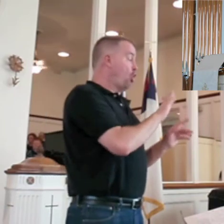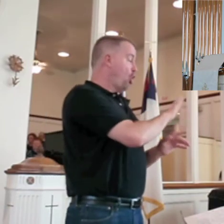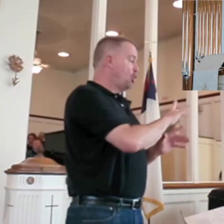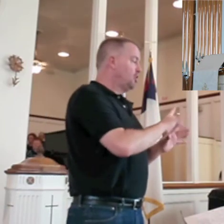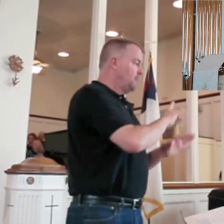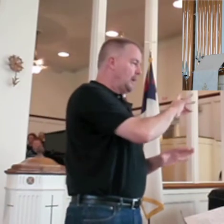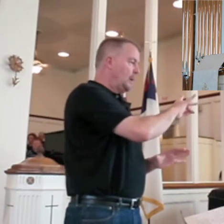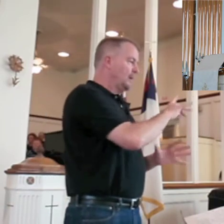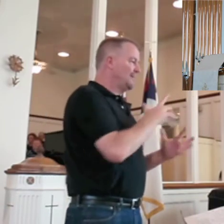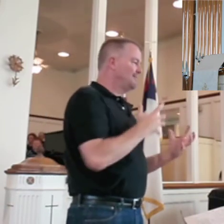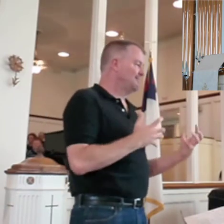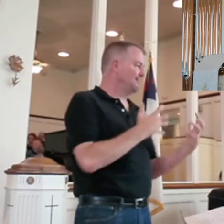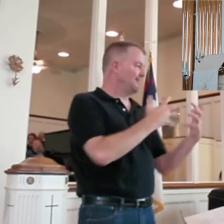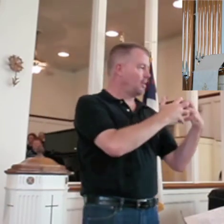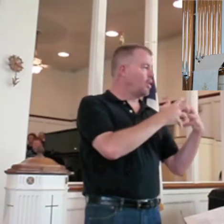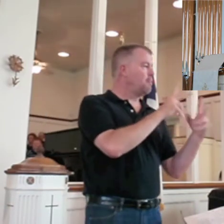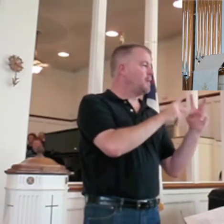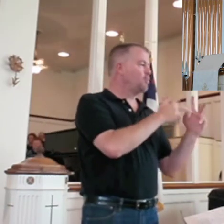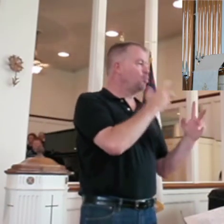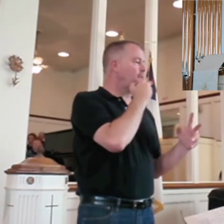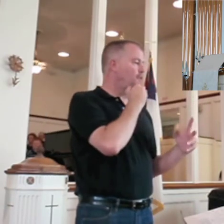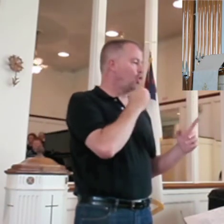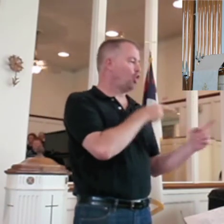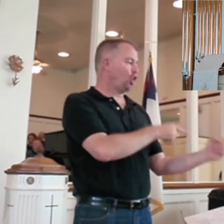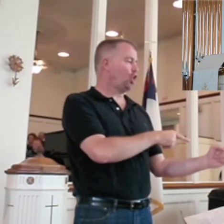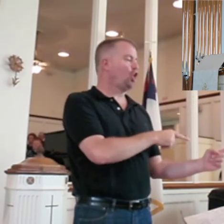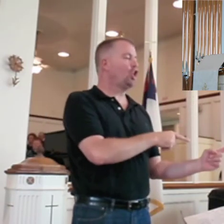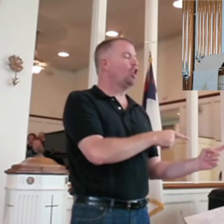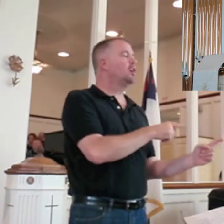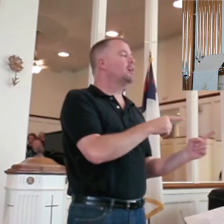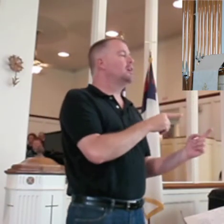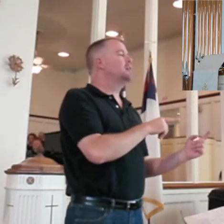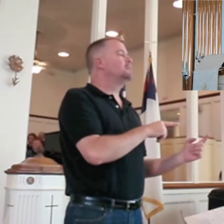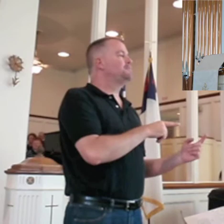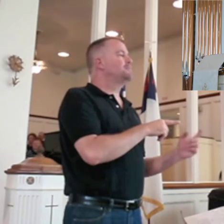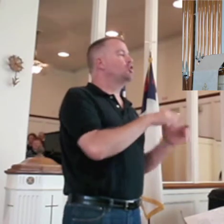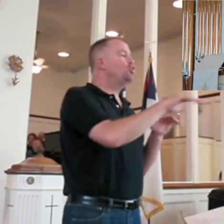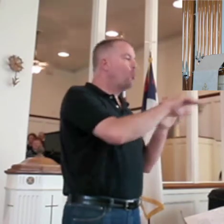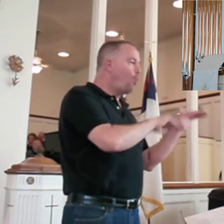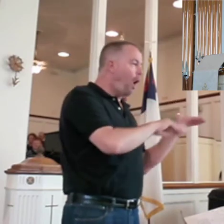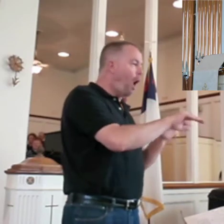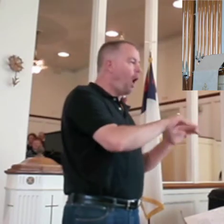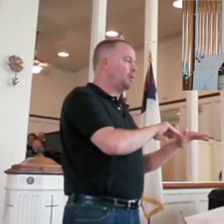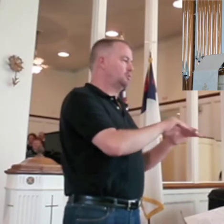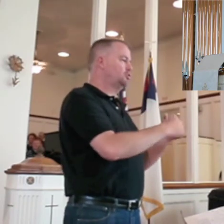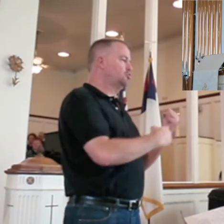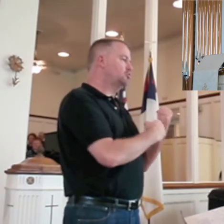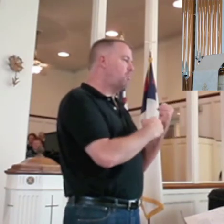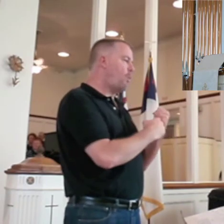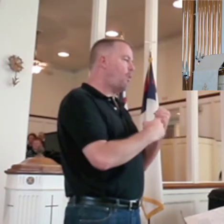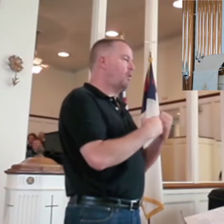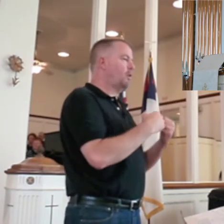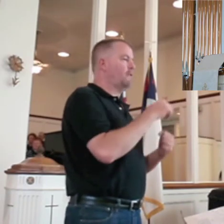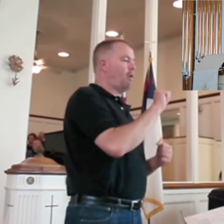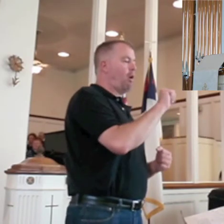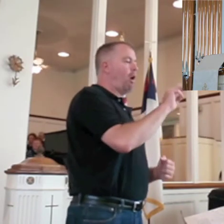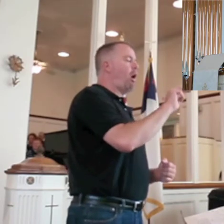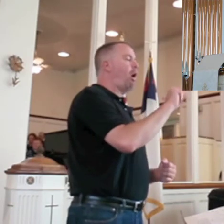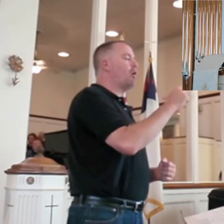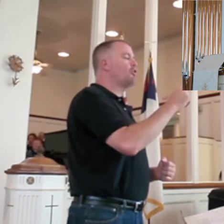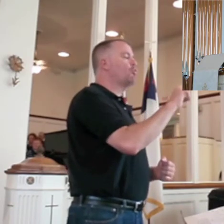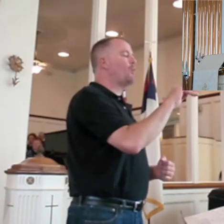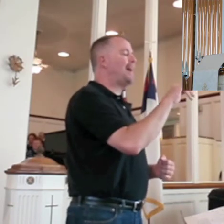others. Her spirit is in and with those others who suffer. And when you walk for arthritis, or when you